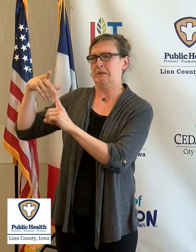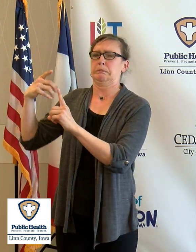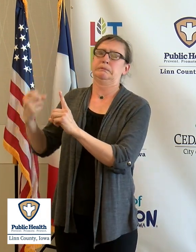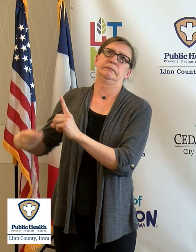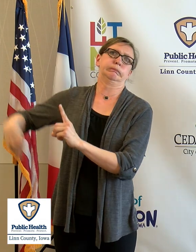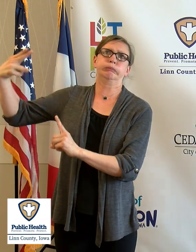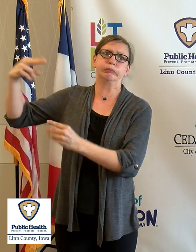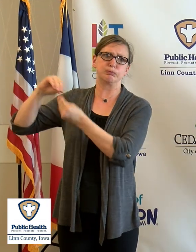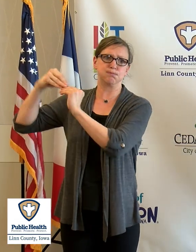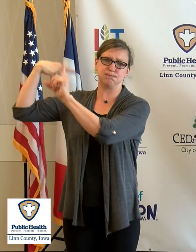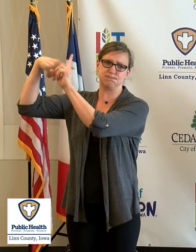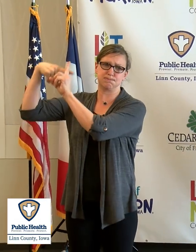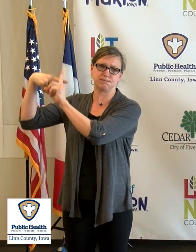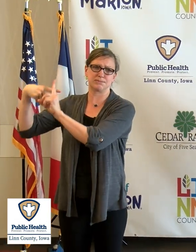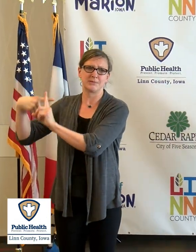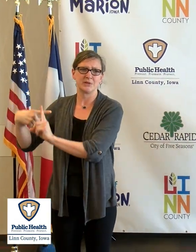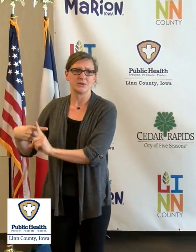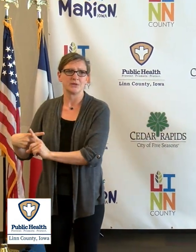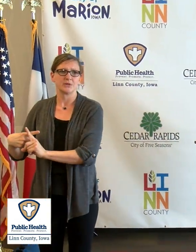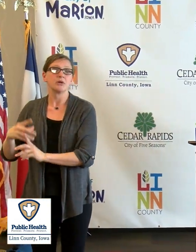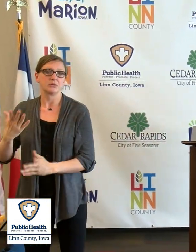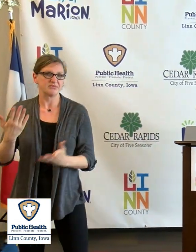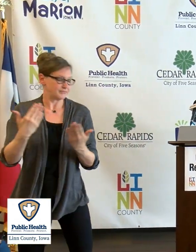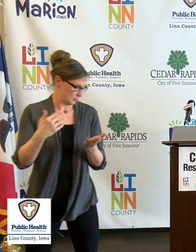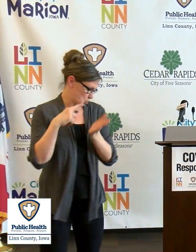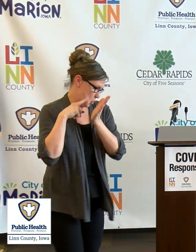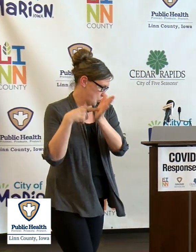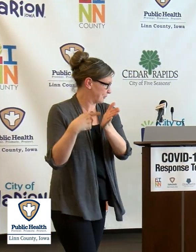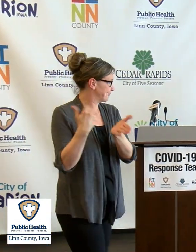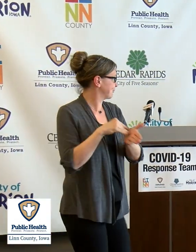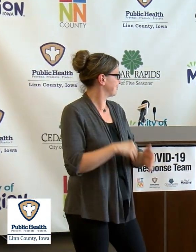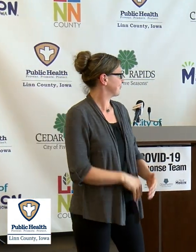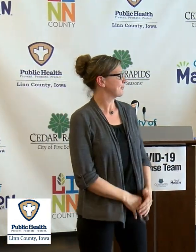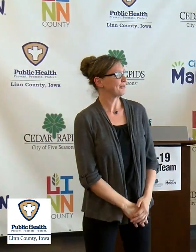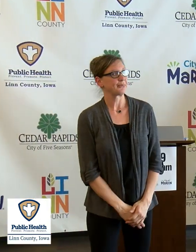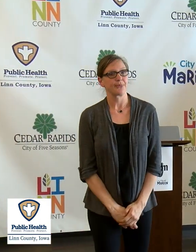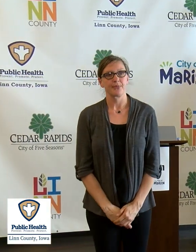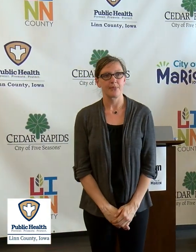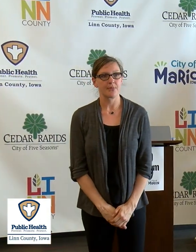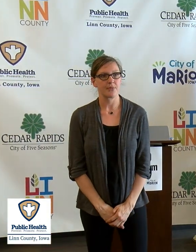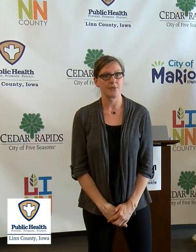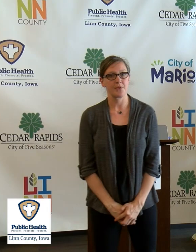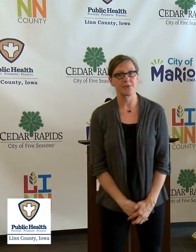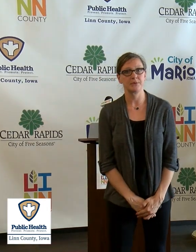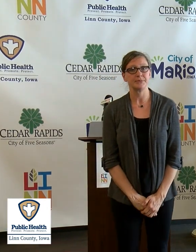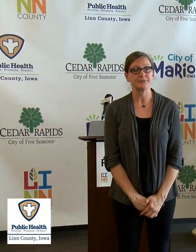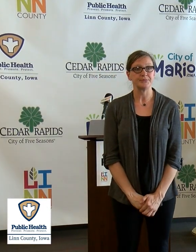disease. And I'll move to show this final graph.